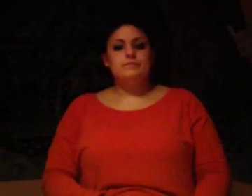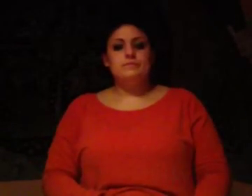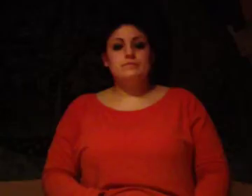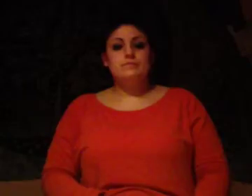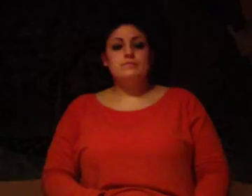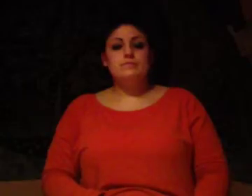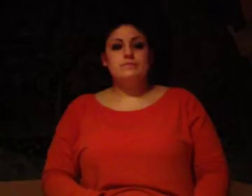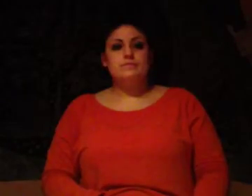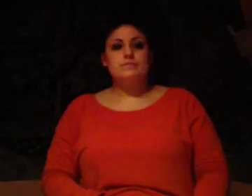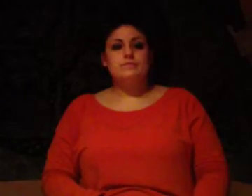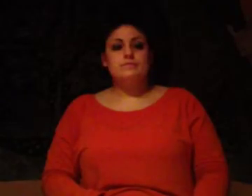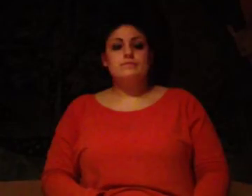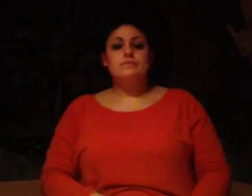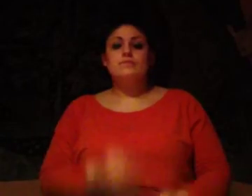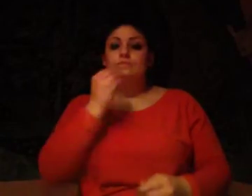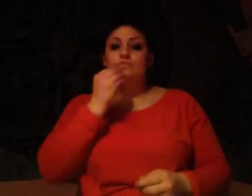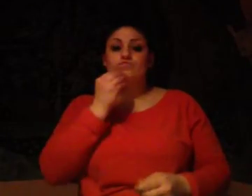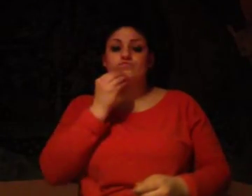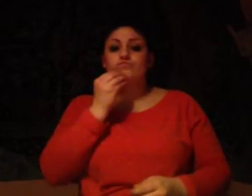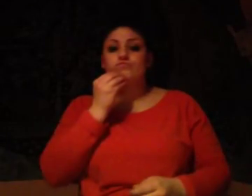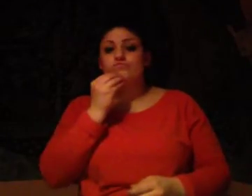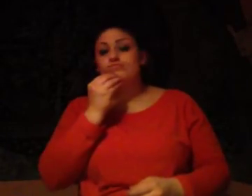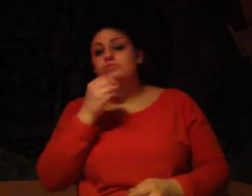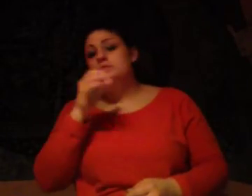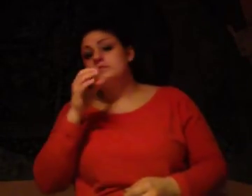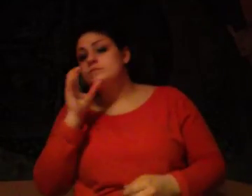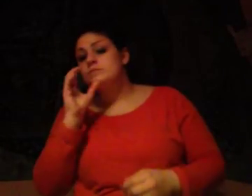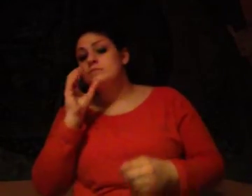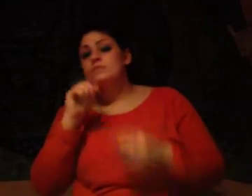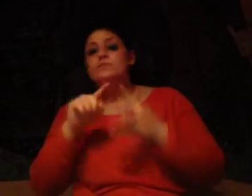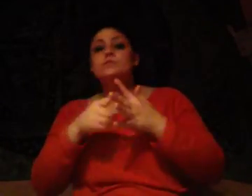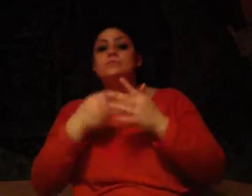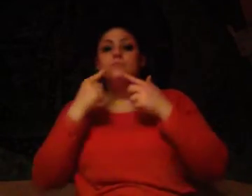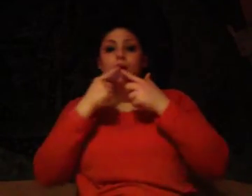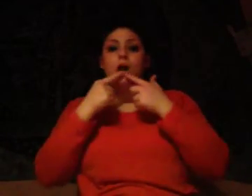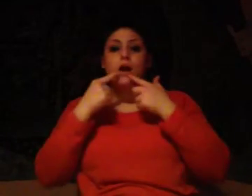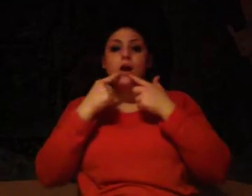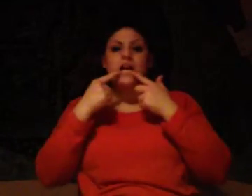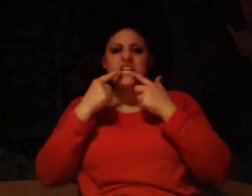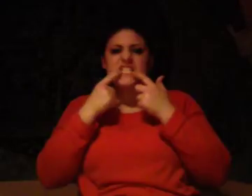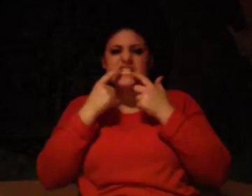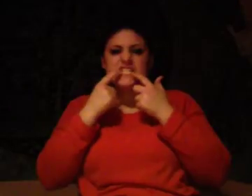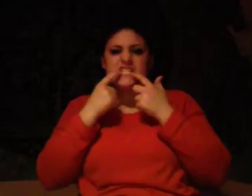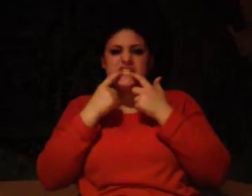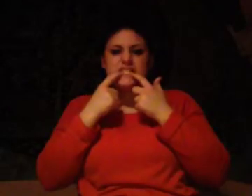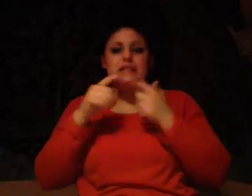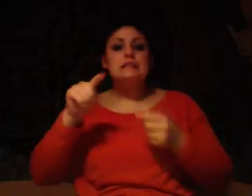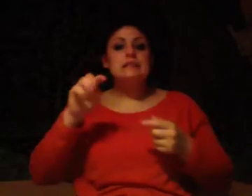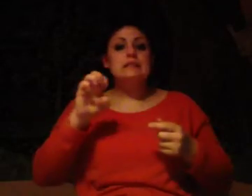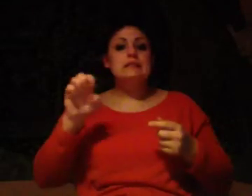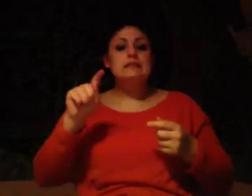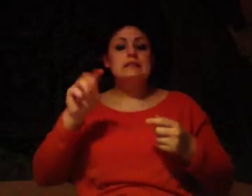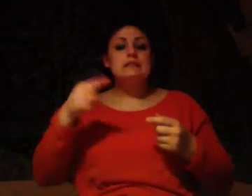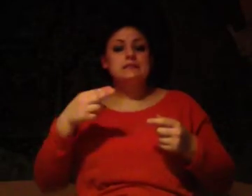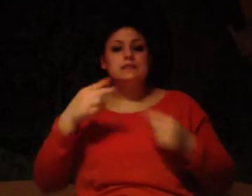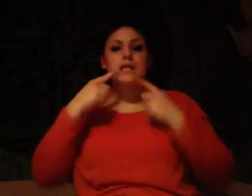come into the mouth, and that's where the digestive process starts. Your teeth are used, first of all, to physically break down food particles into